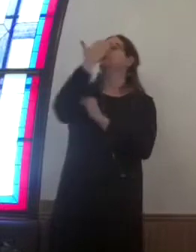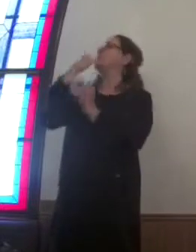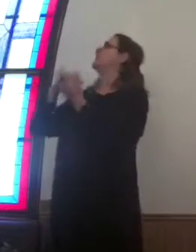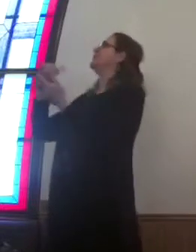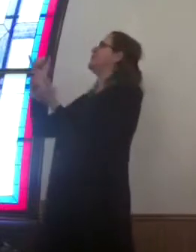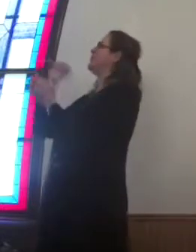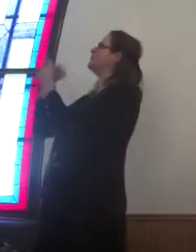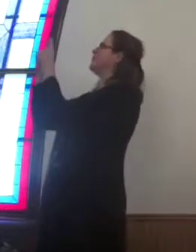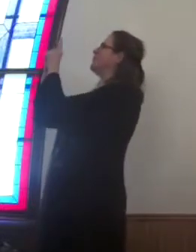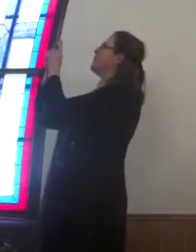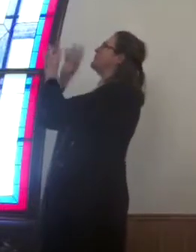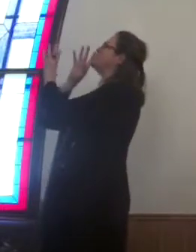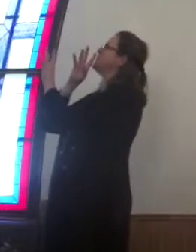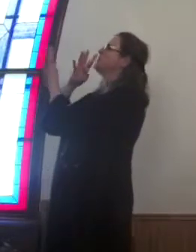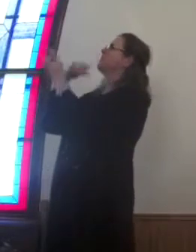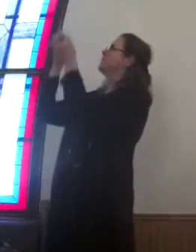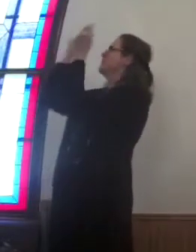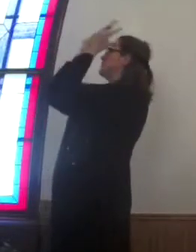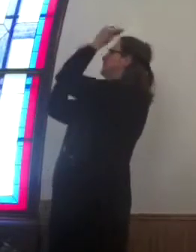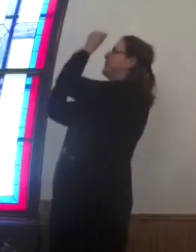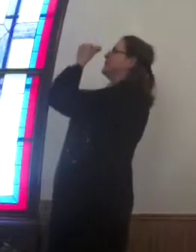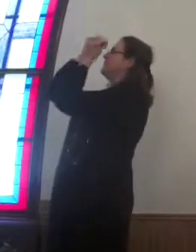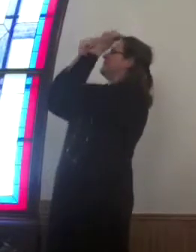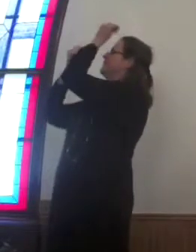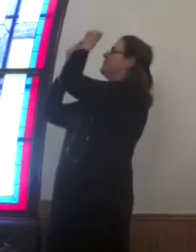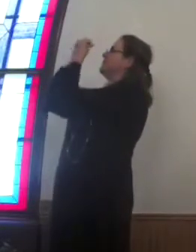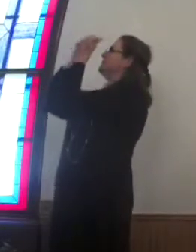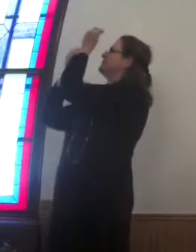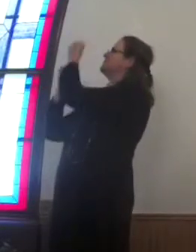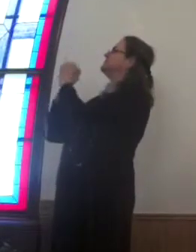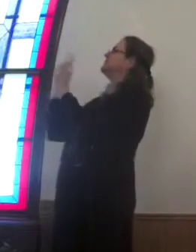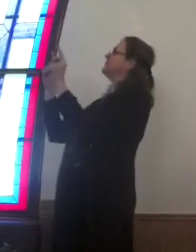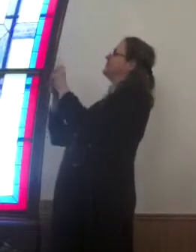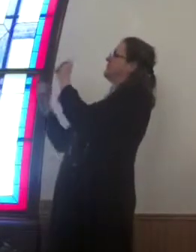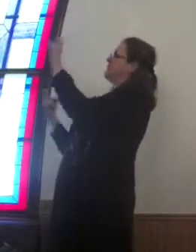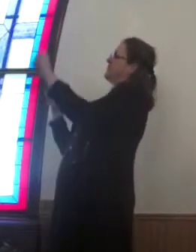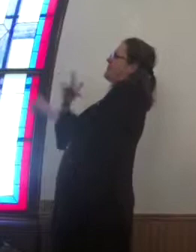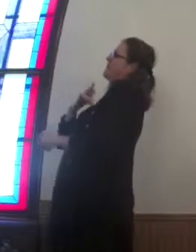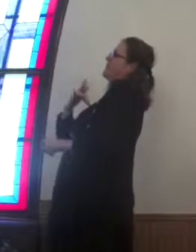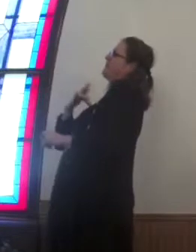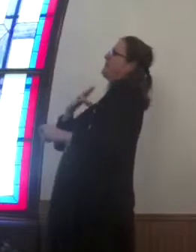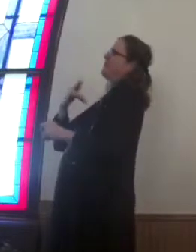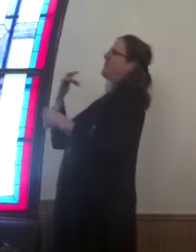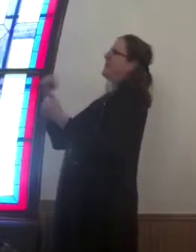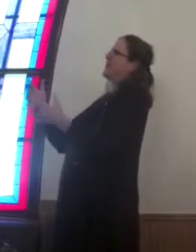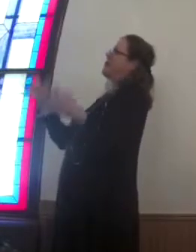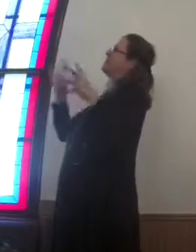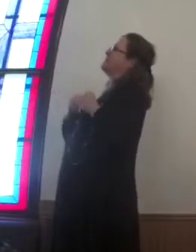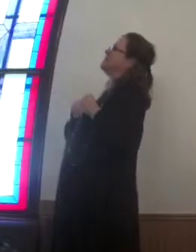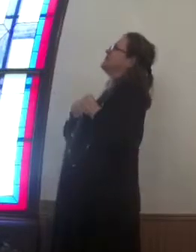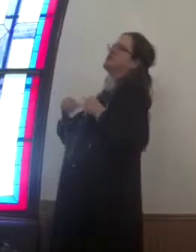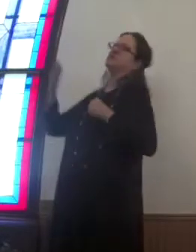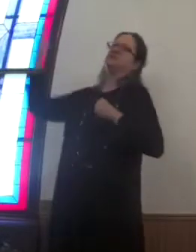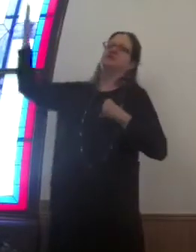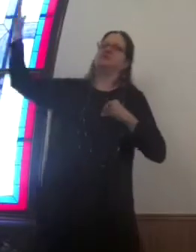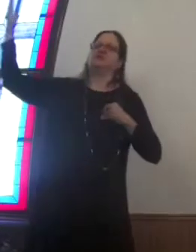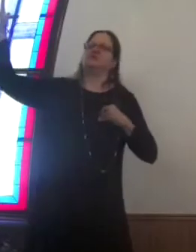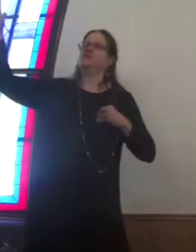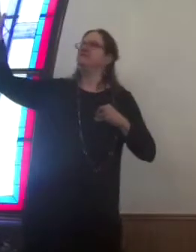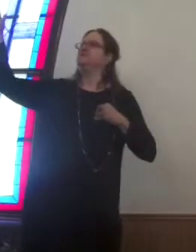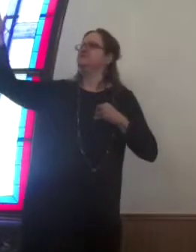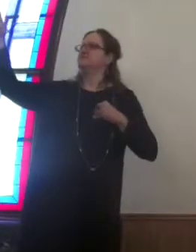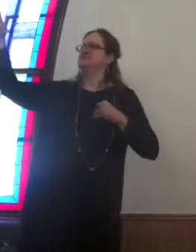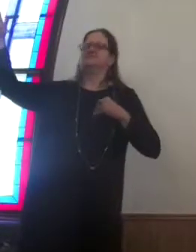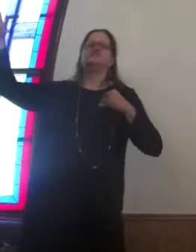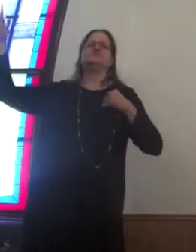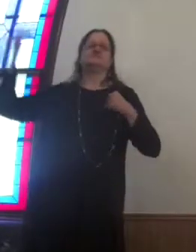words that come from my mouth and the meditations that come from each and every one of their hearts, may they be ever acceptable to you. As we